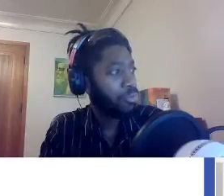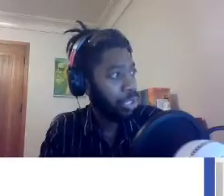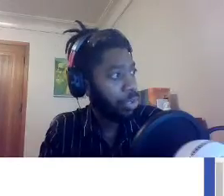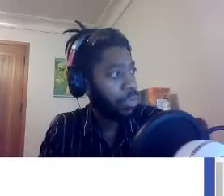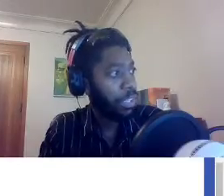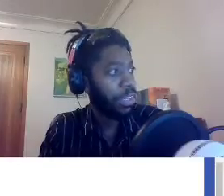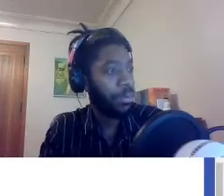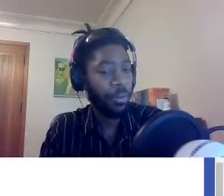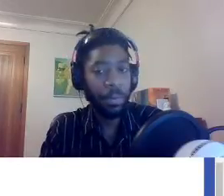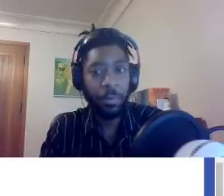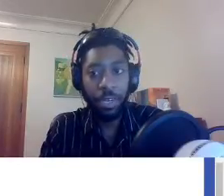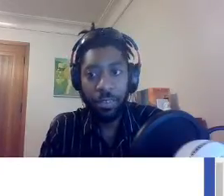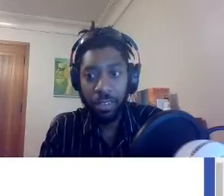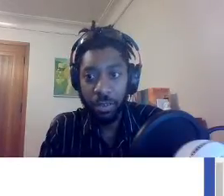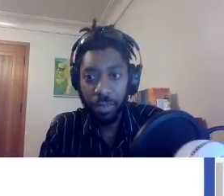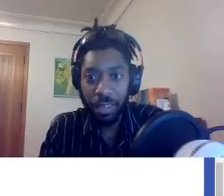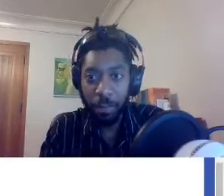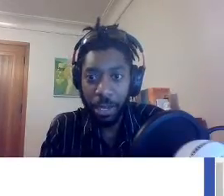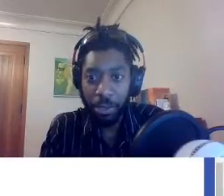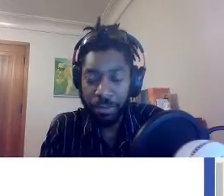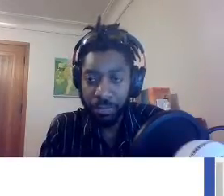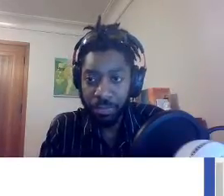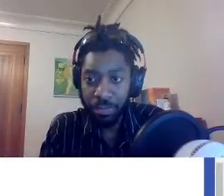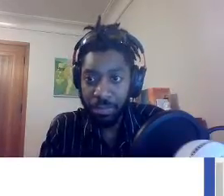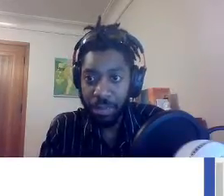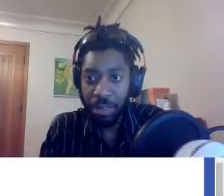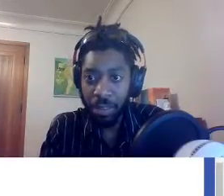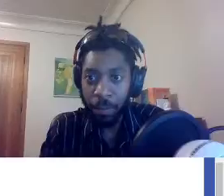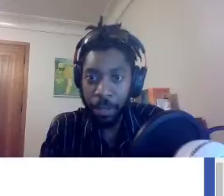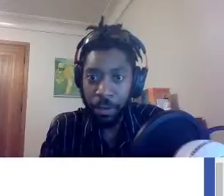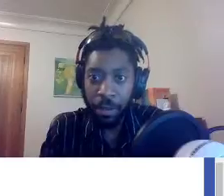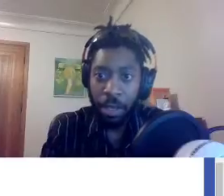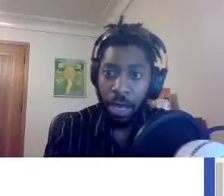we're reducing the number of people in ICU. So that's better.